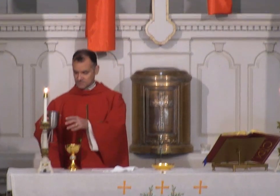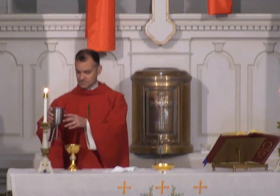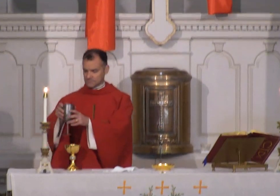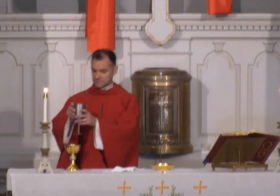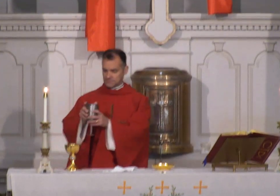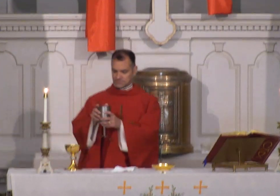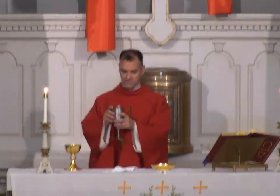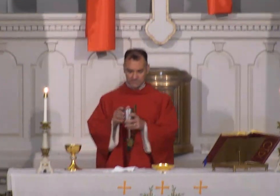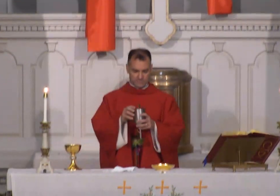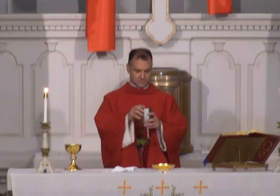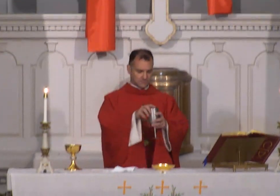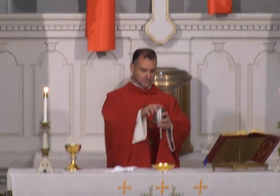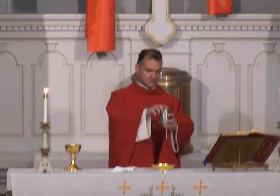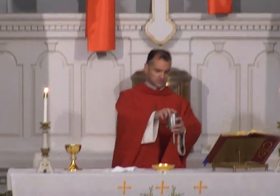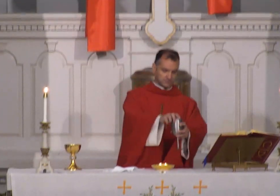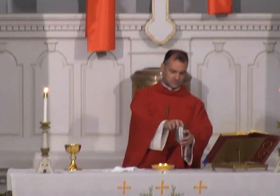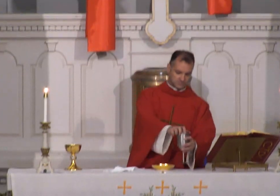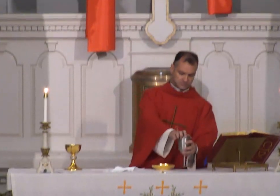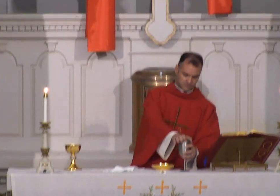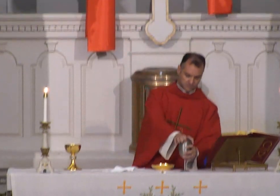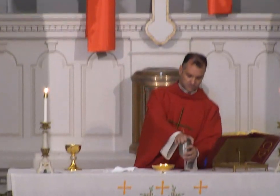Accende lumen